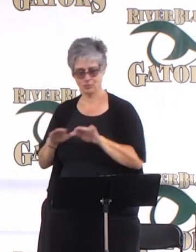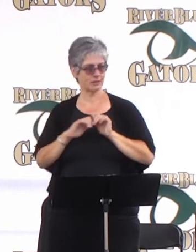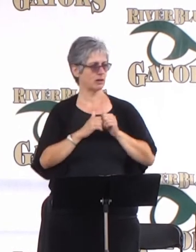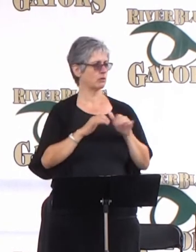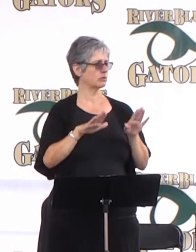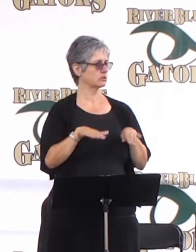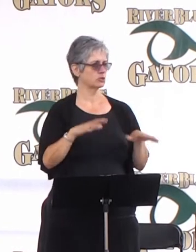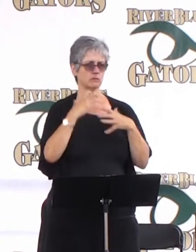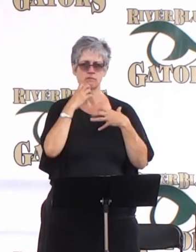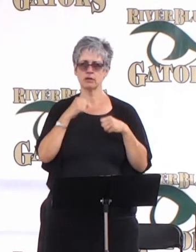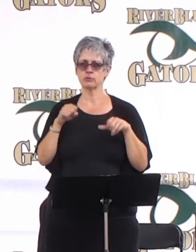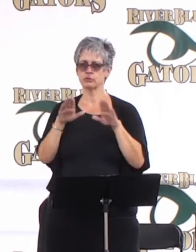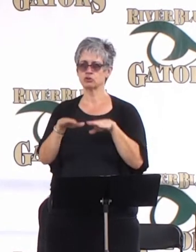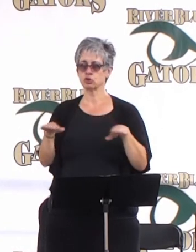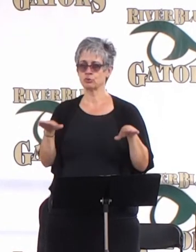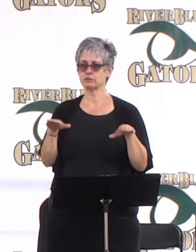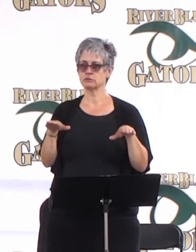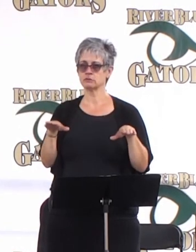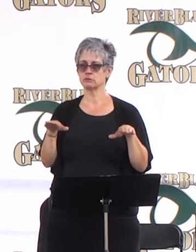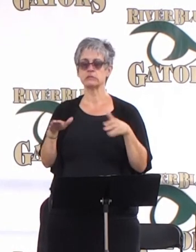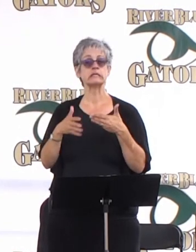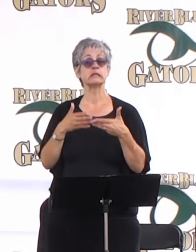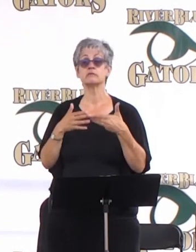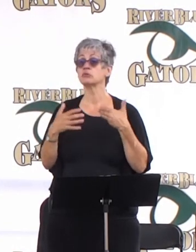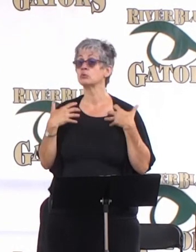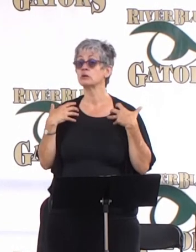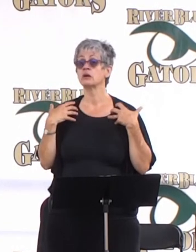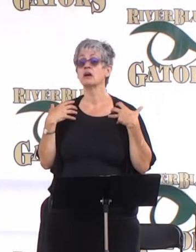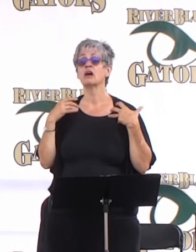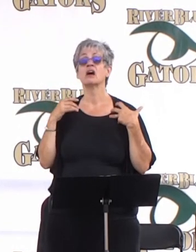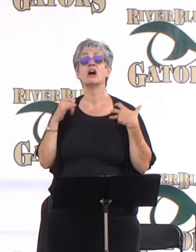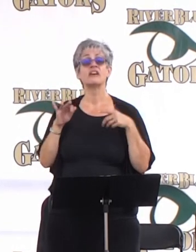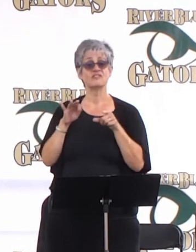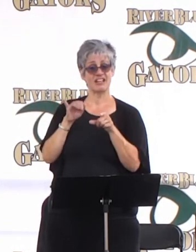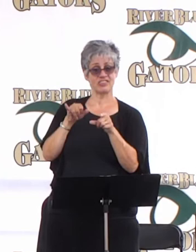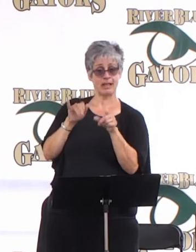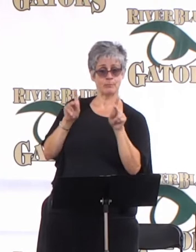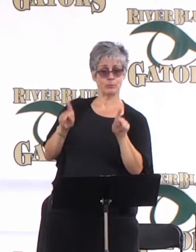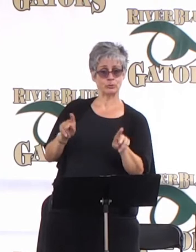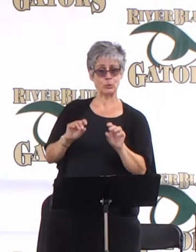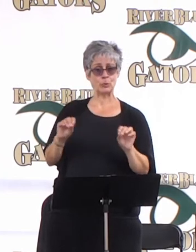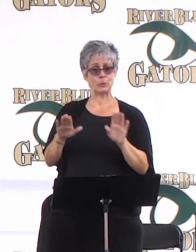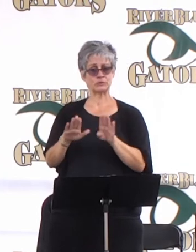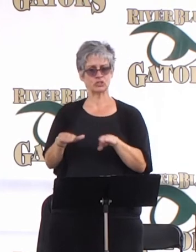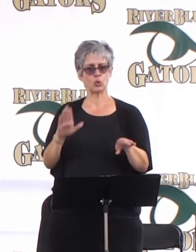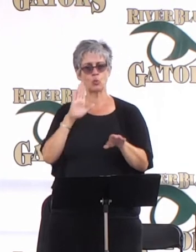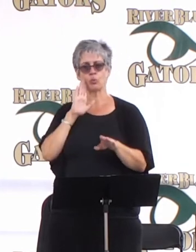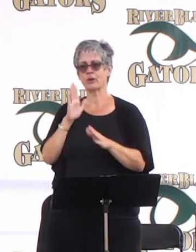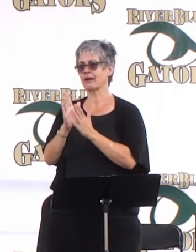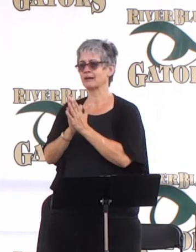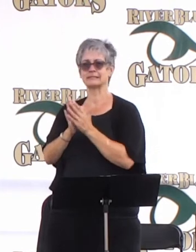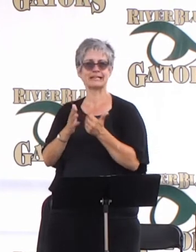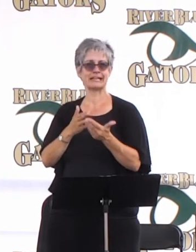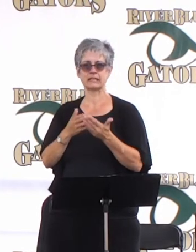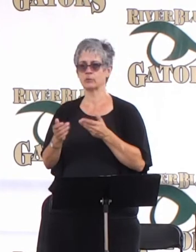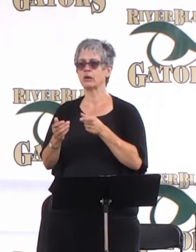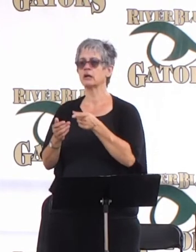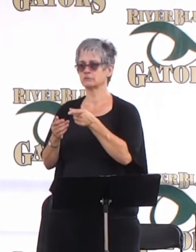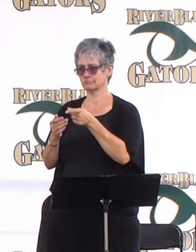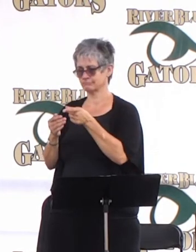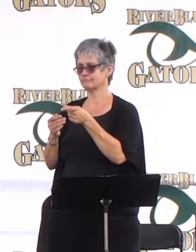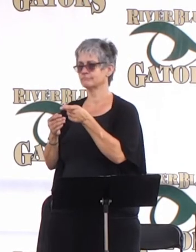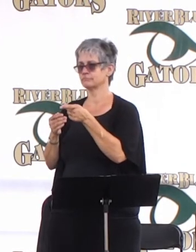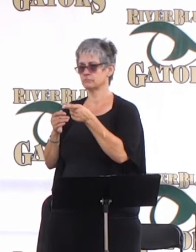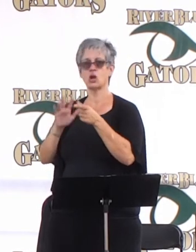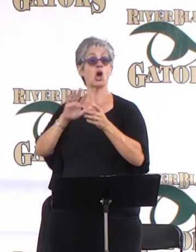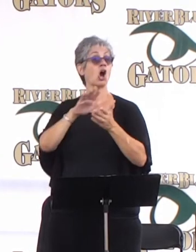well-being. Even warriors with no children would often ask and always give the traditional answer, all